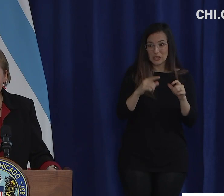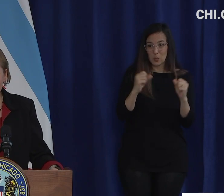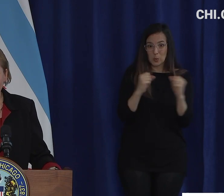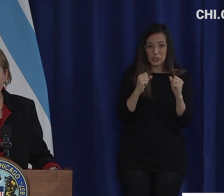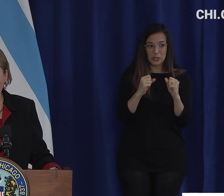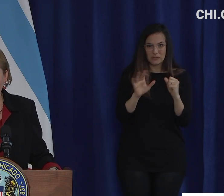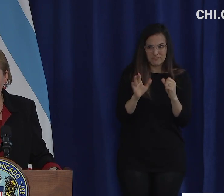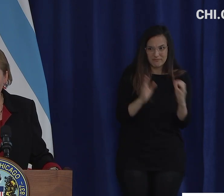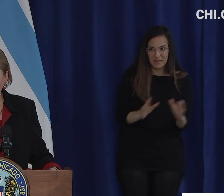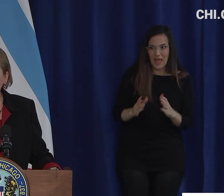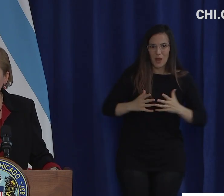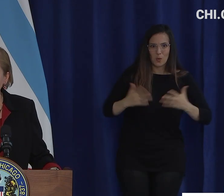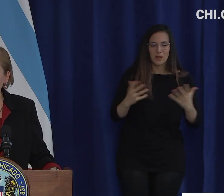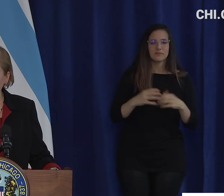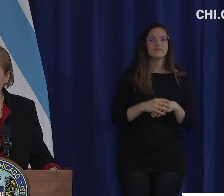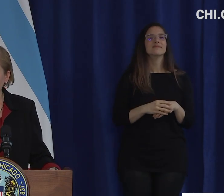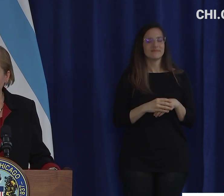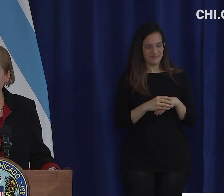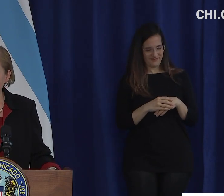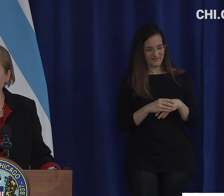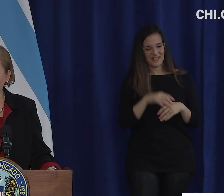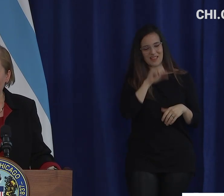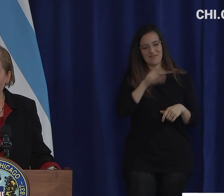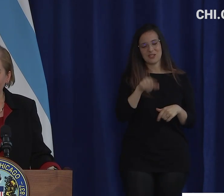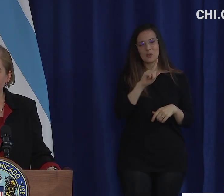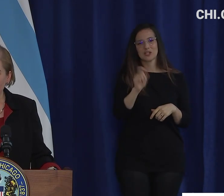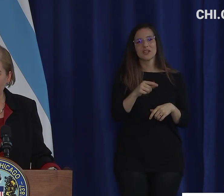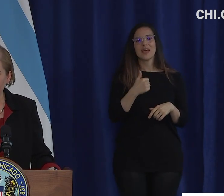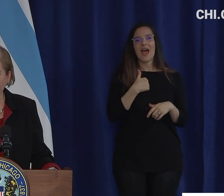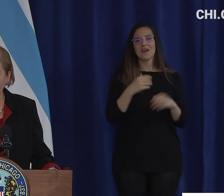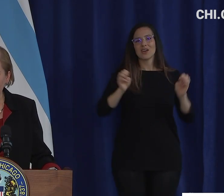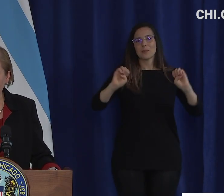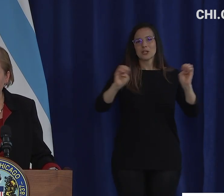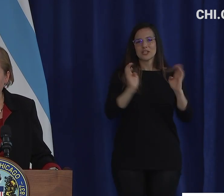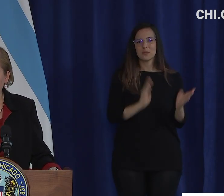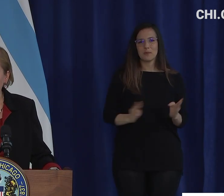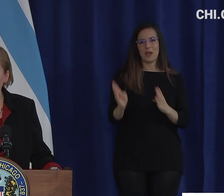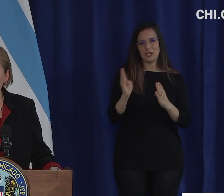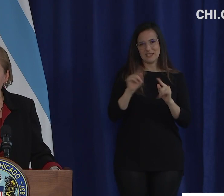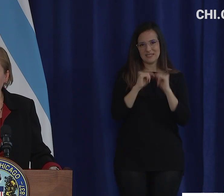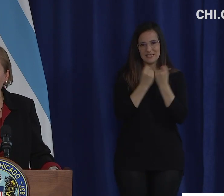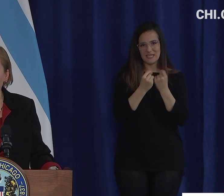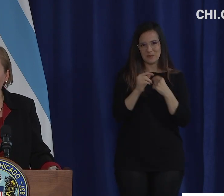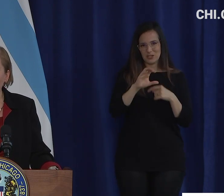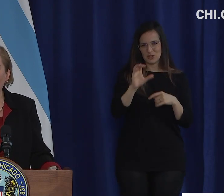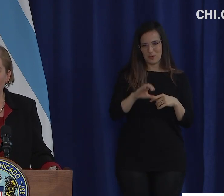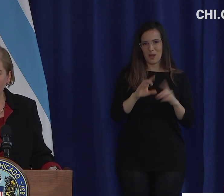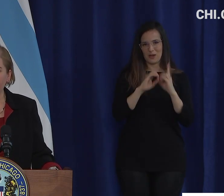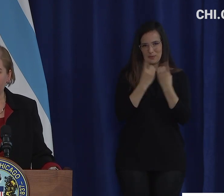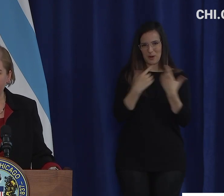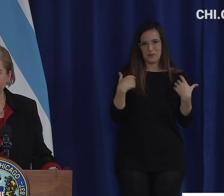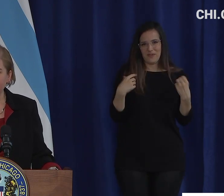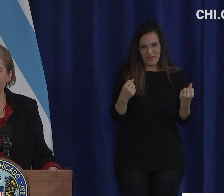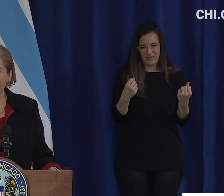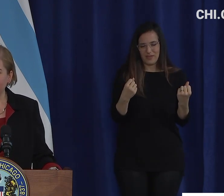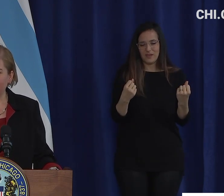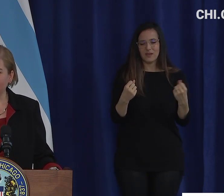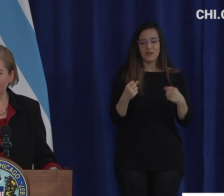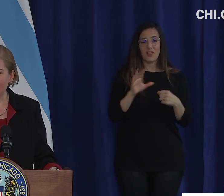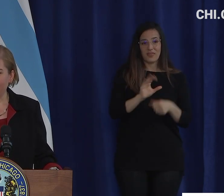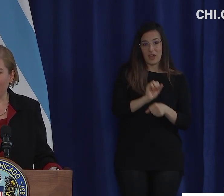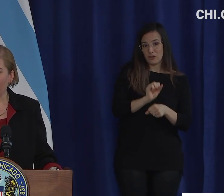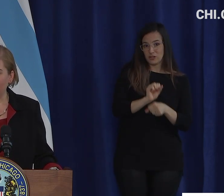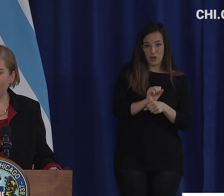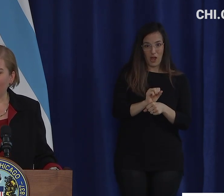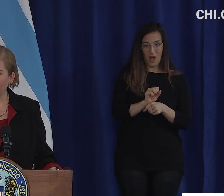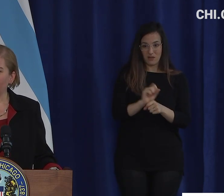as you know, I have an emergency preparedness team at the Chicago Department of Public Health whose job at all points has been to